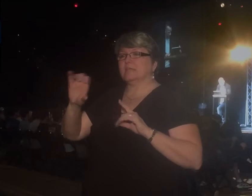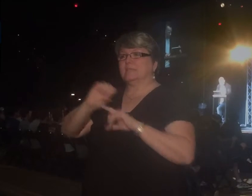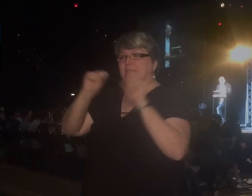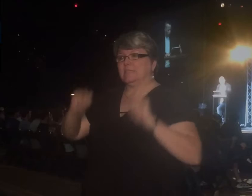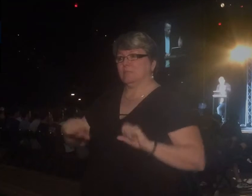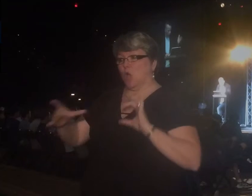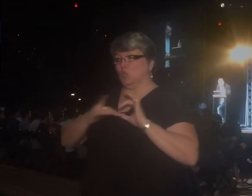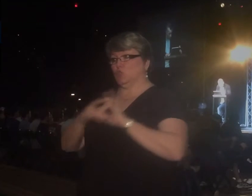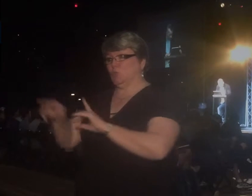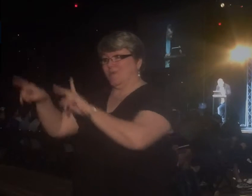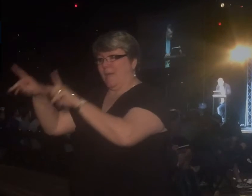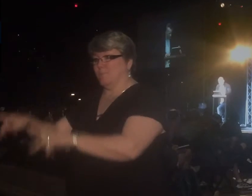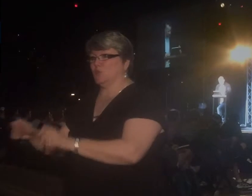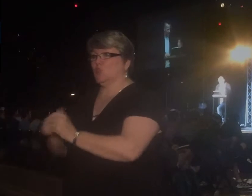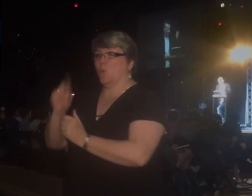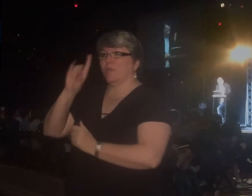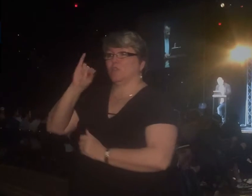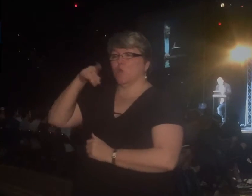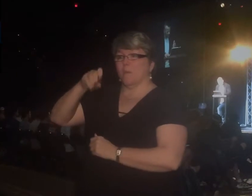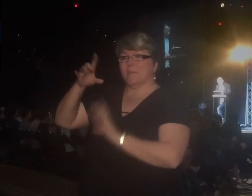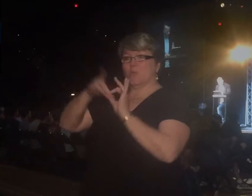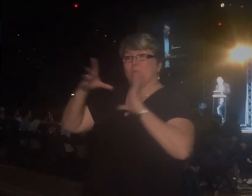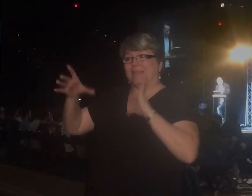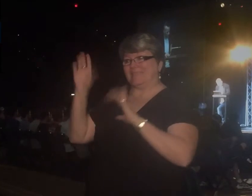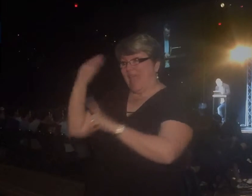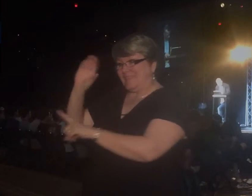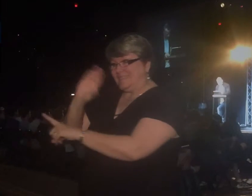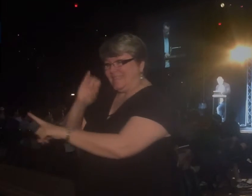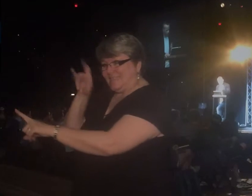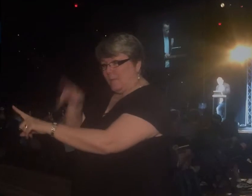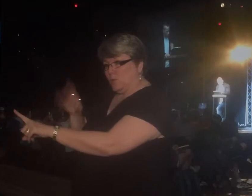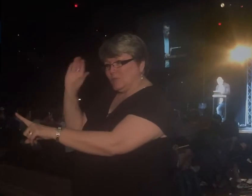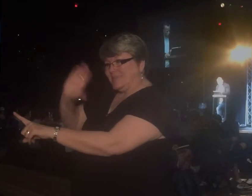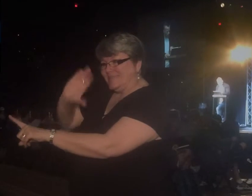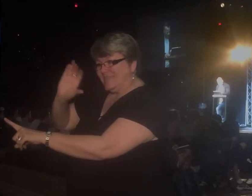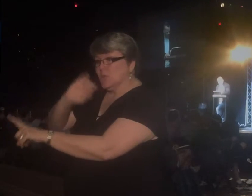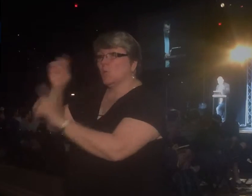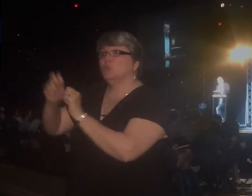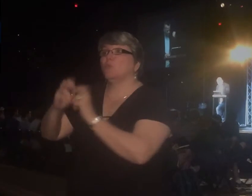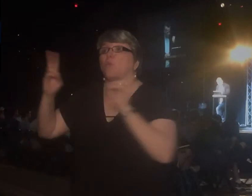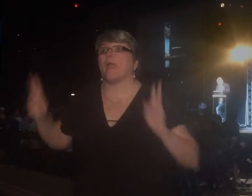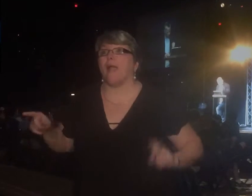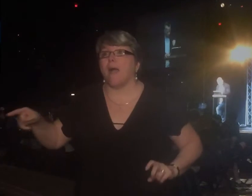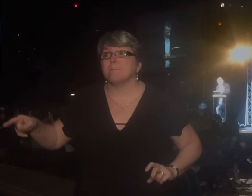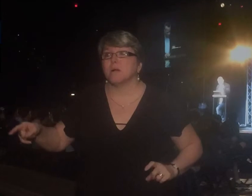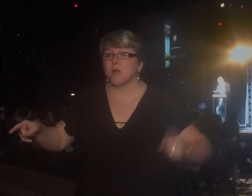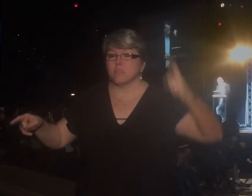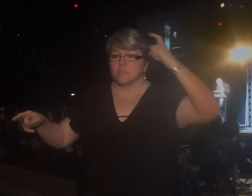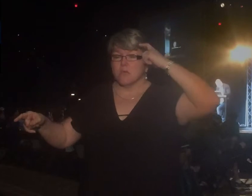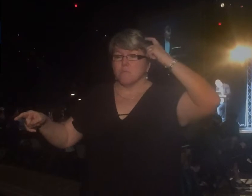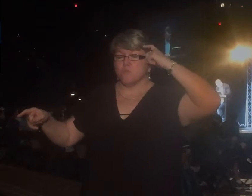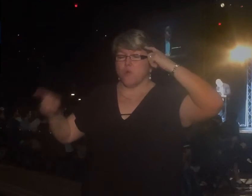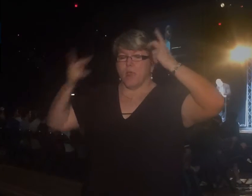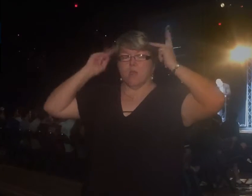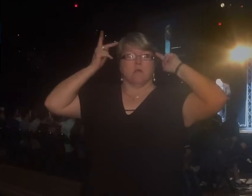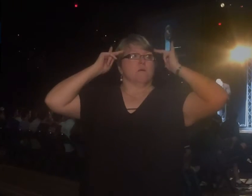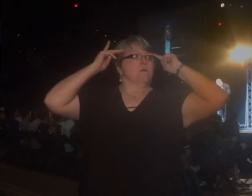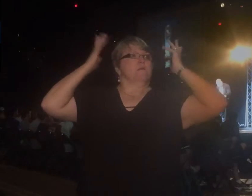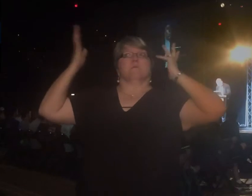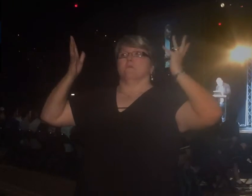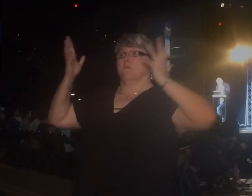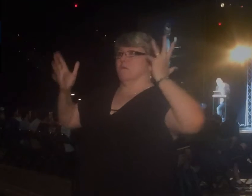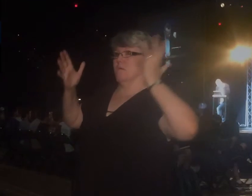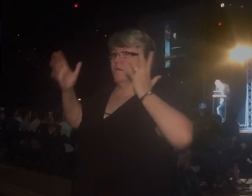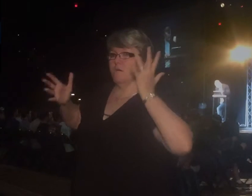limbic system begins to associate that person with dopamine release and seeks out that person. So when you break up, the brain